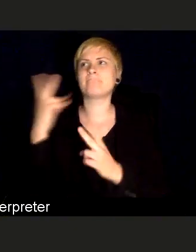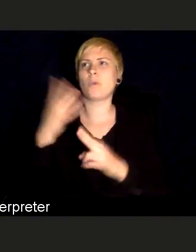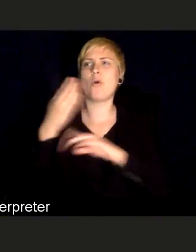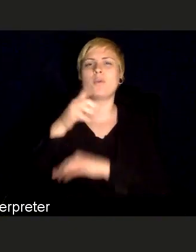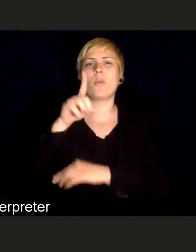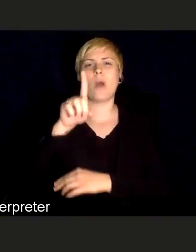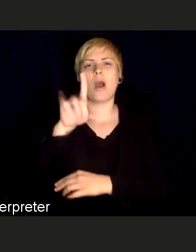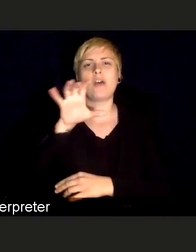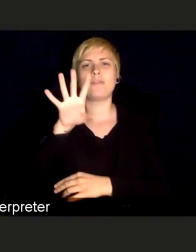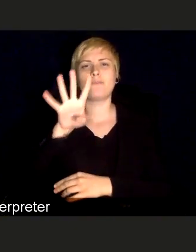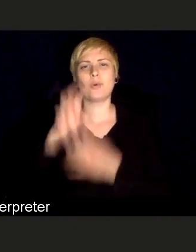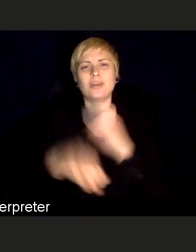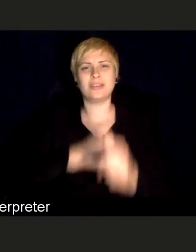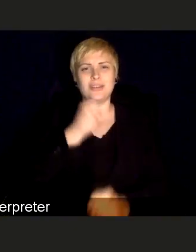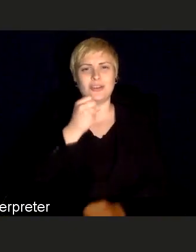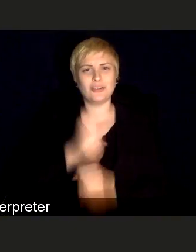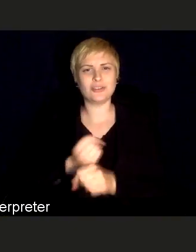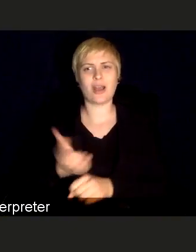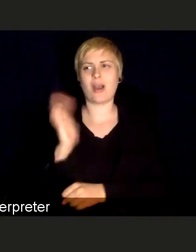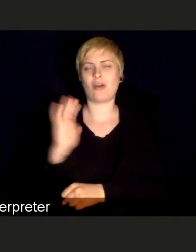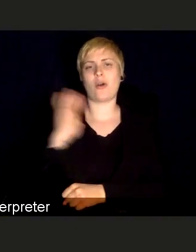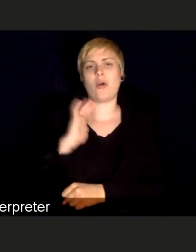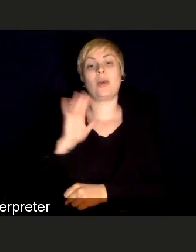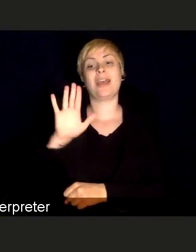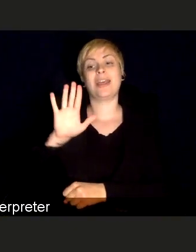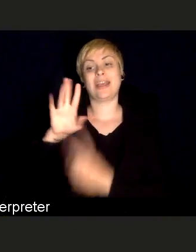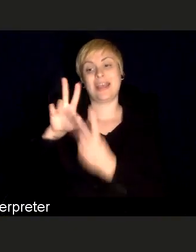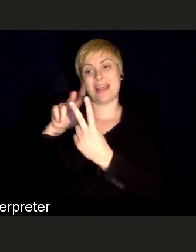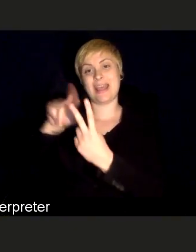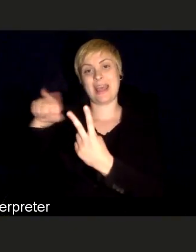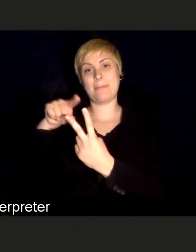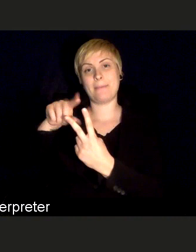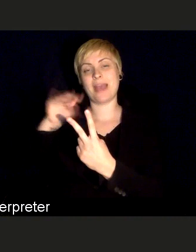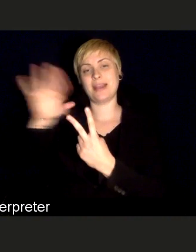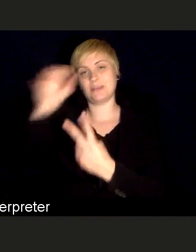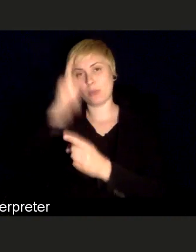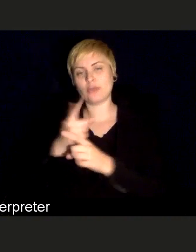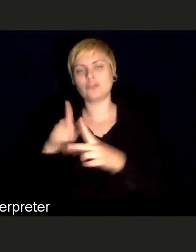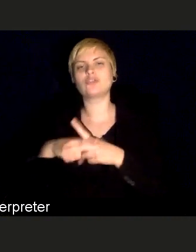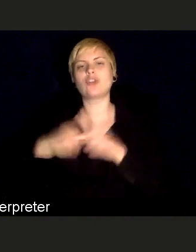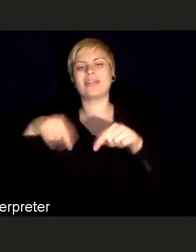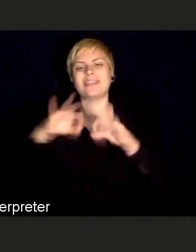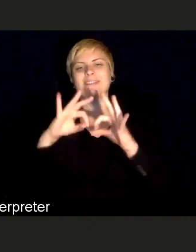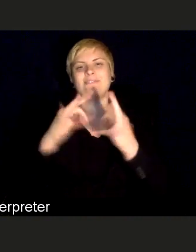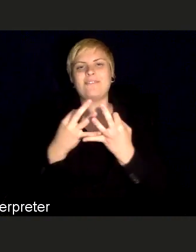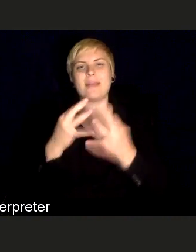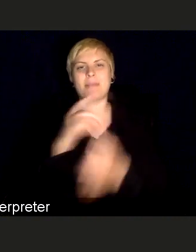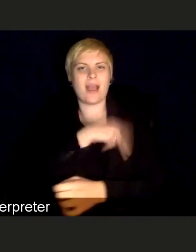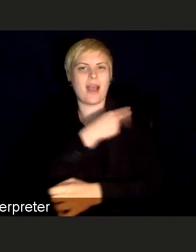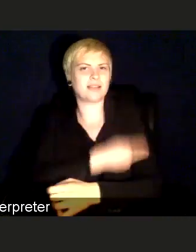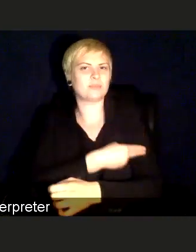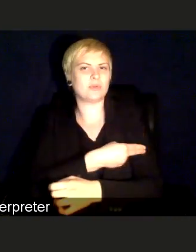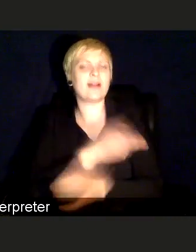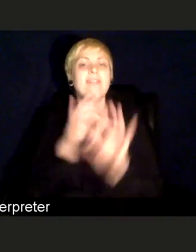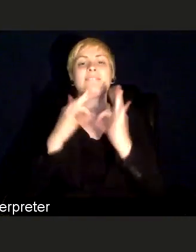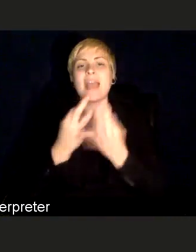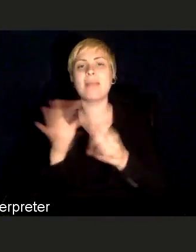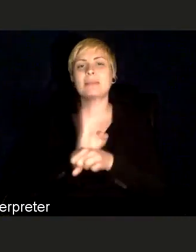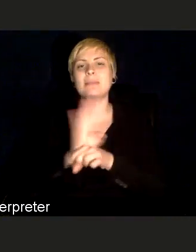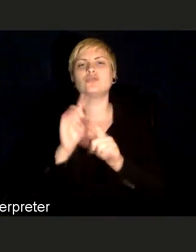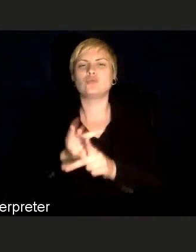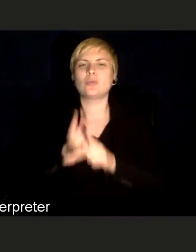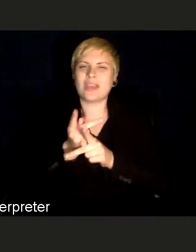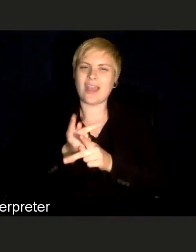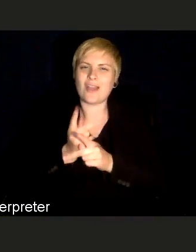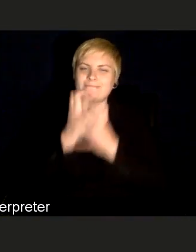he and his brother started this hospital as a family business to care for our local community. Beebe Healthcare